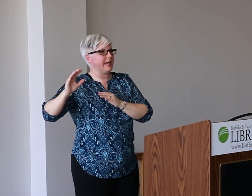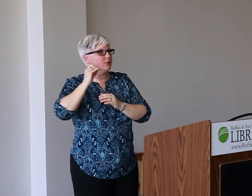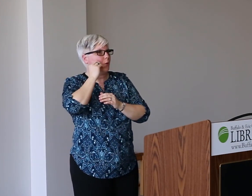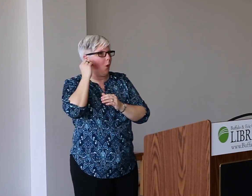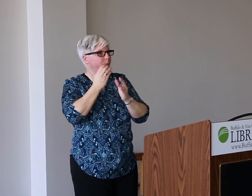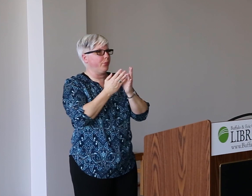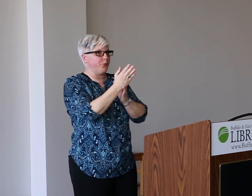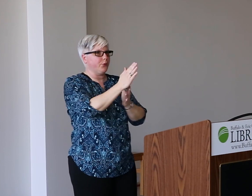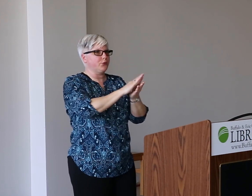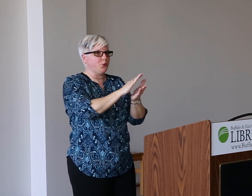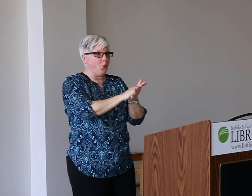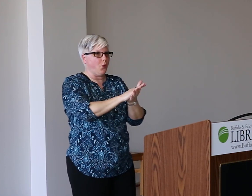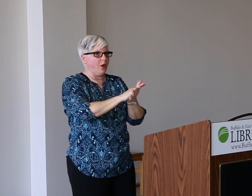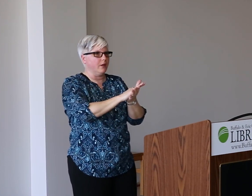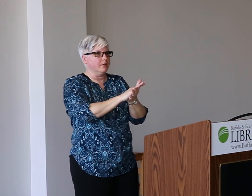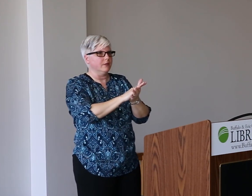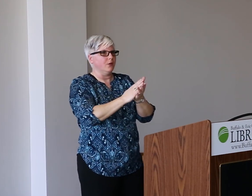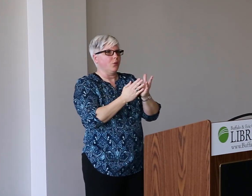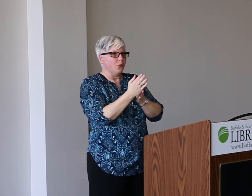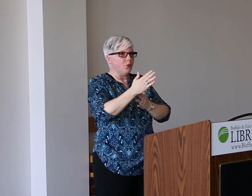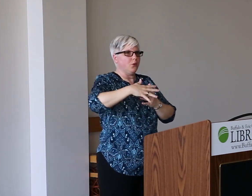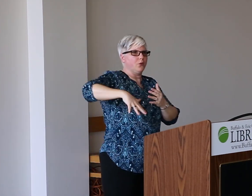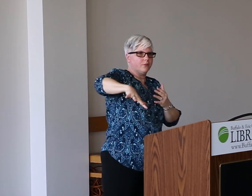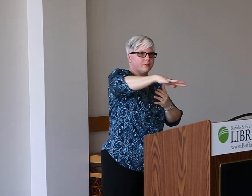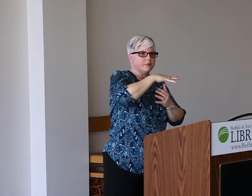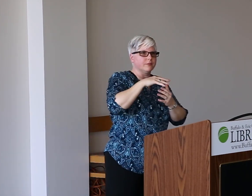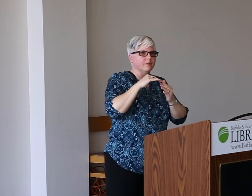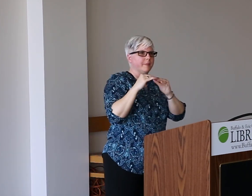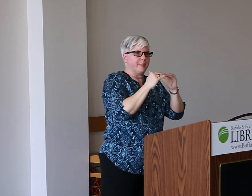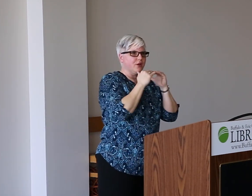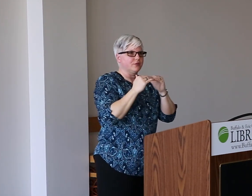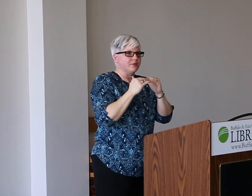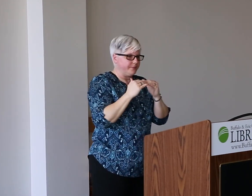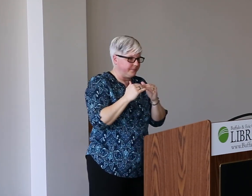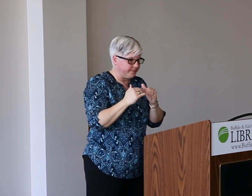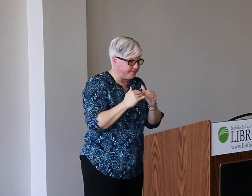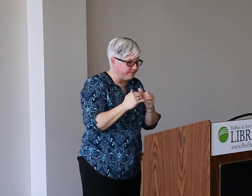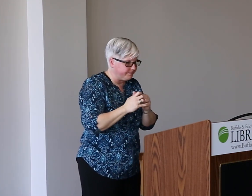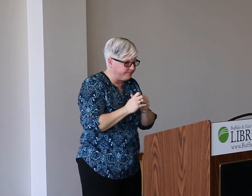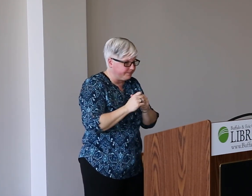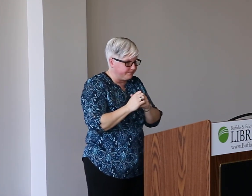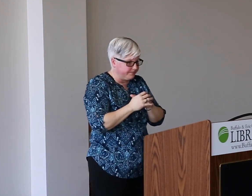he calls the deaf community his home through school, through his peers.